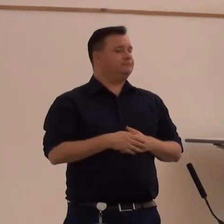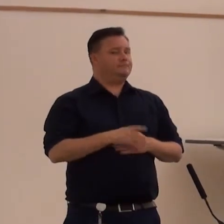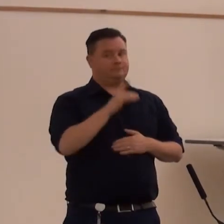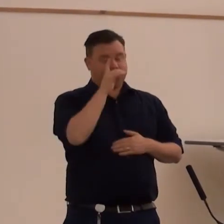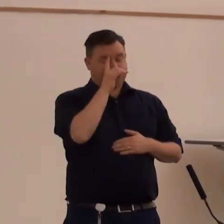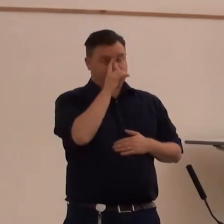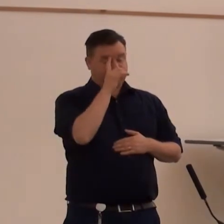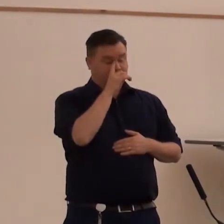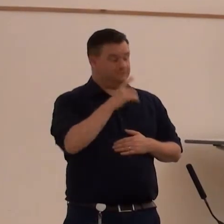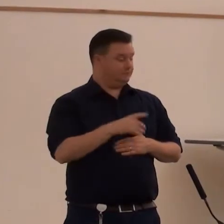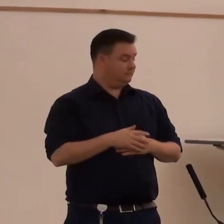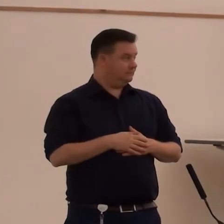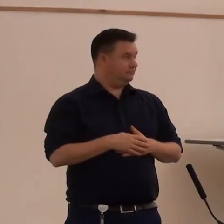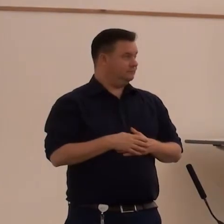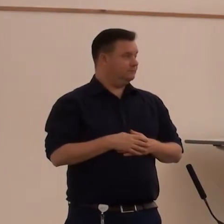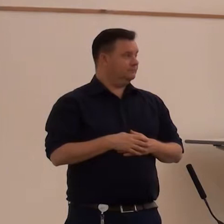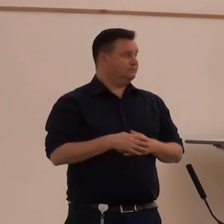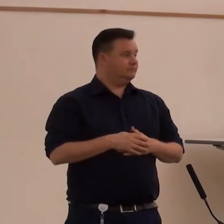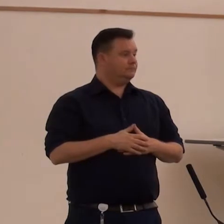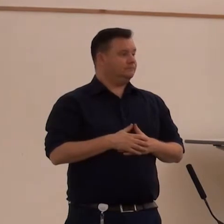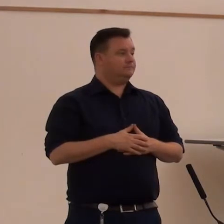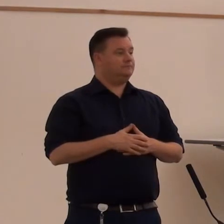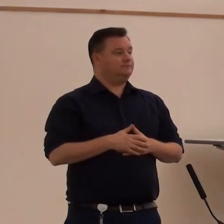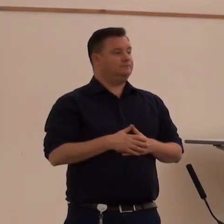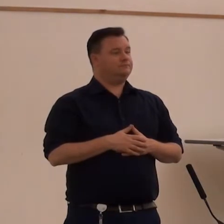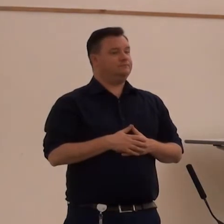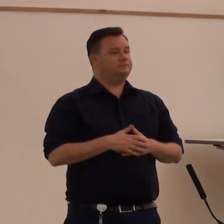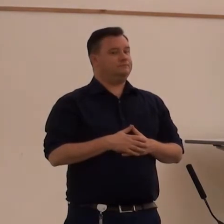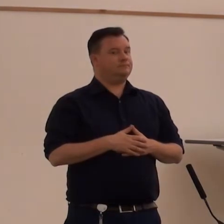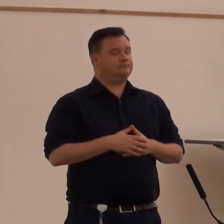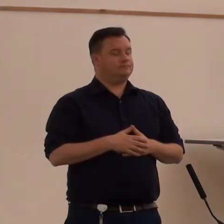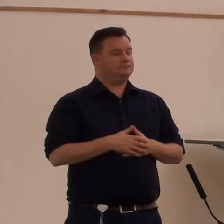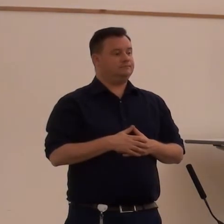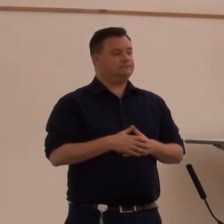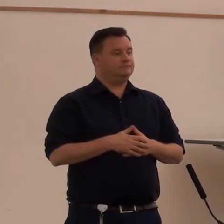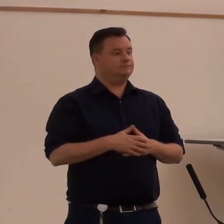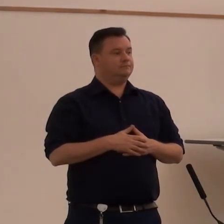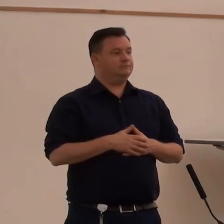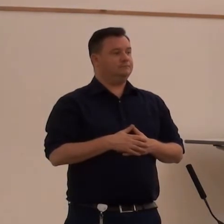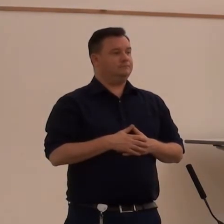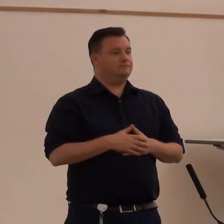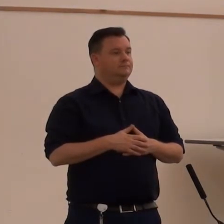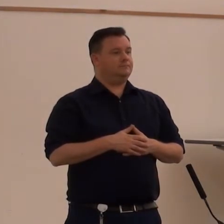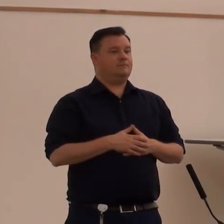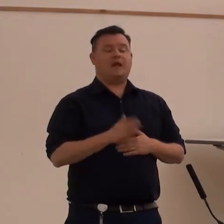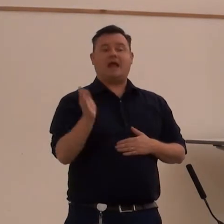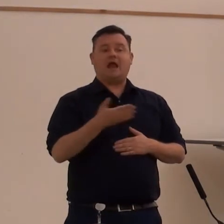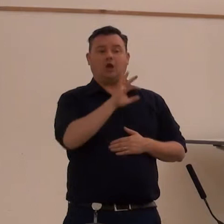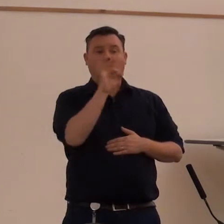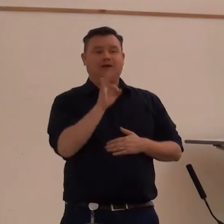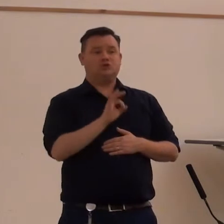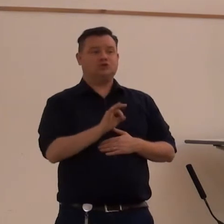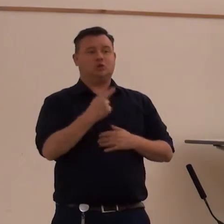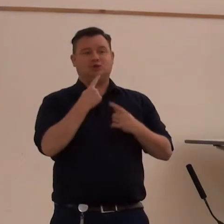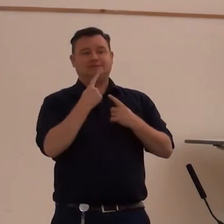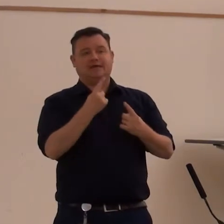And if it's not labeled, then anybody can take it. But the stuff are gluten-free and vegetarians and so on. So who would like to go first? Anybody want to say